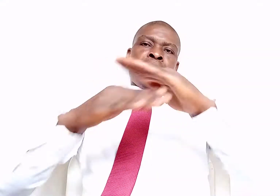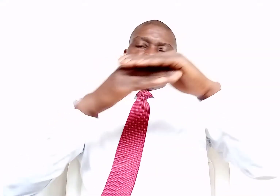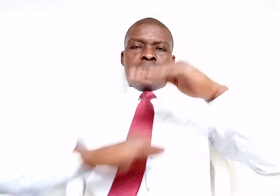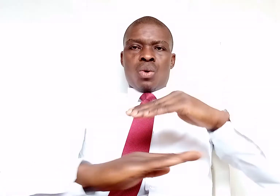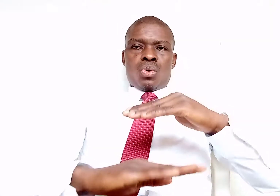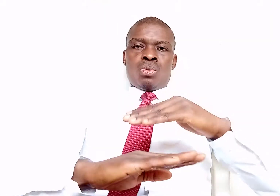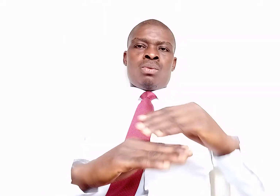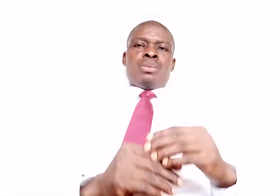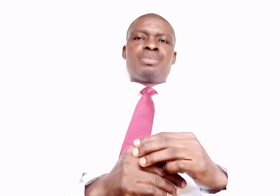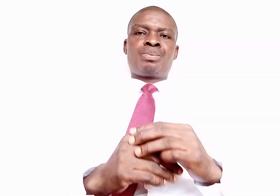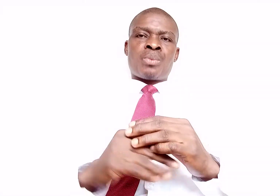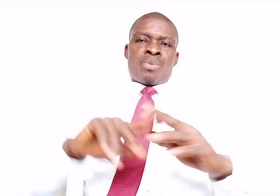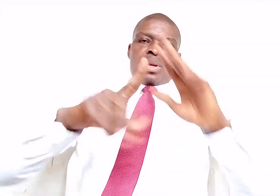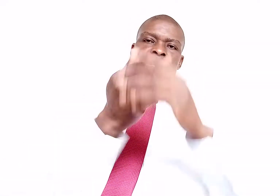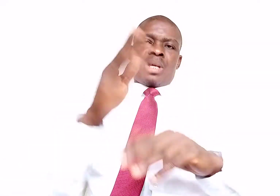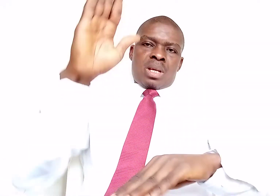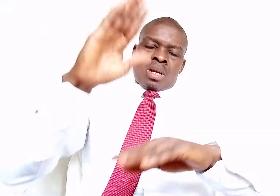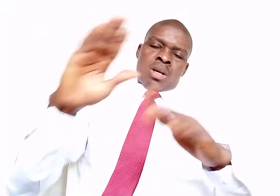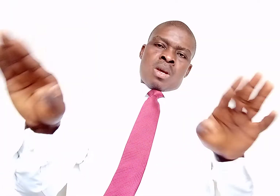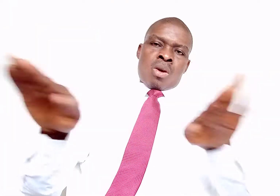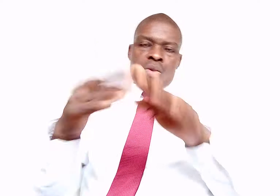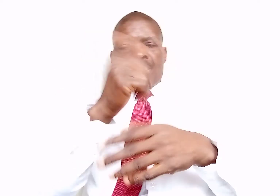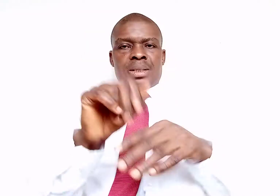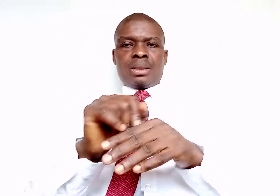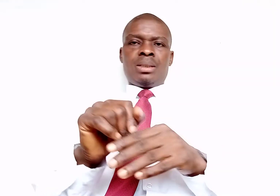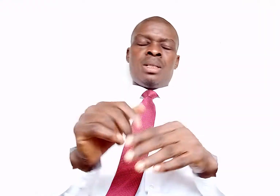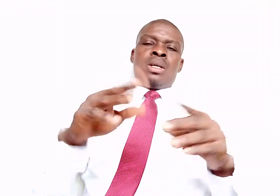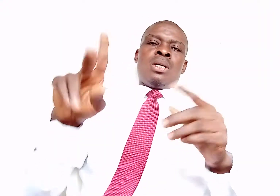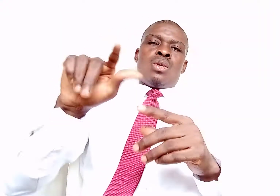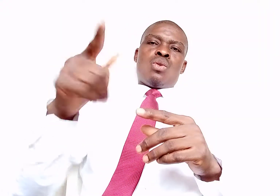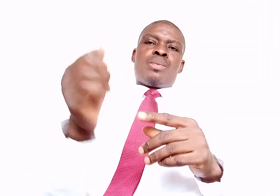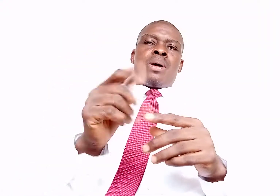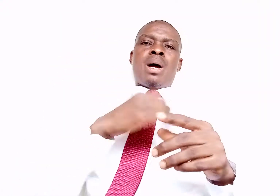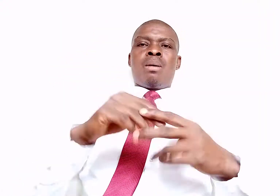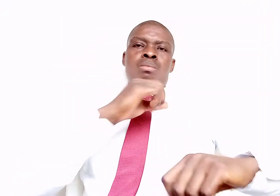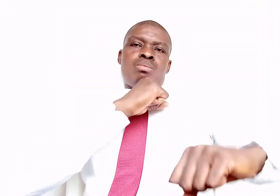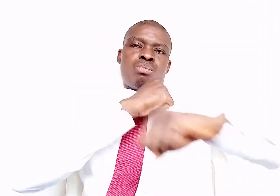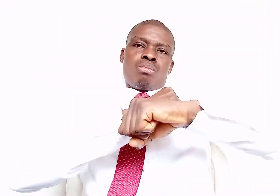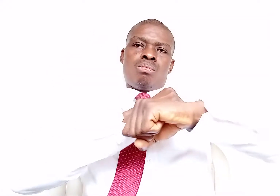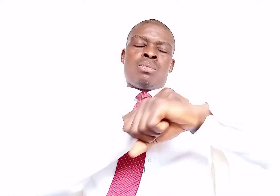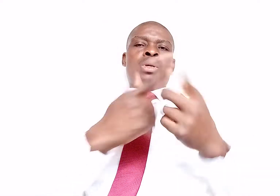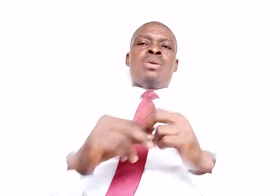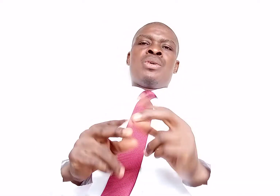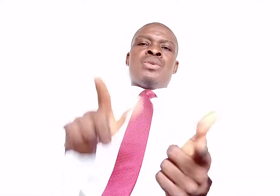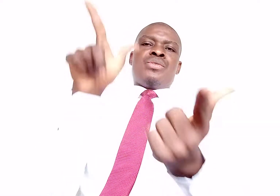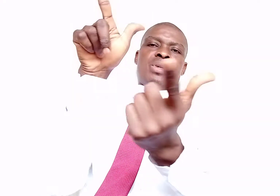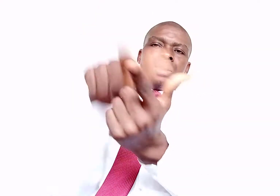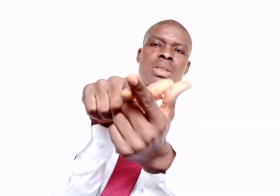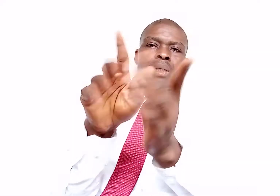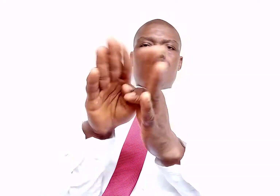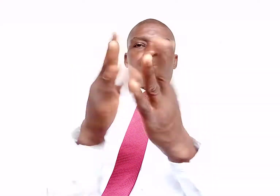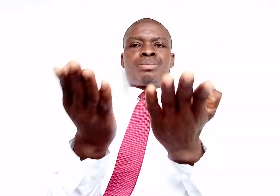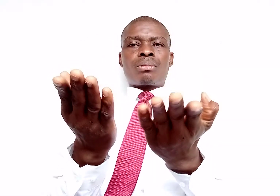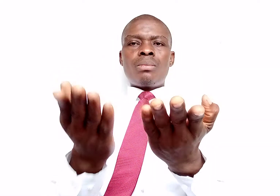pubis. They cover the labia minora and protect the vaginal opening. Labia